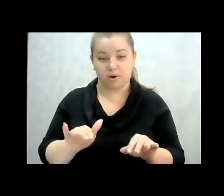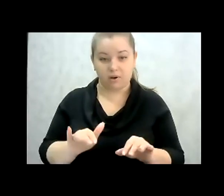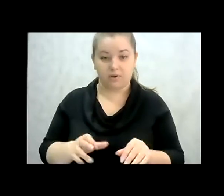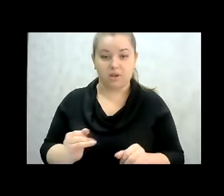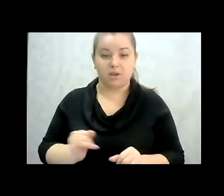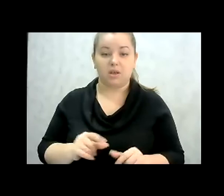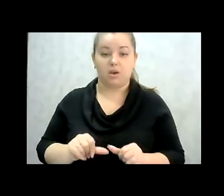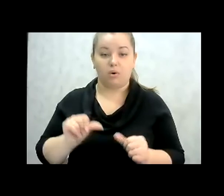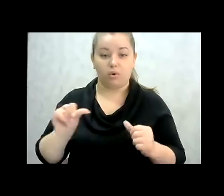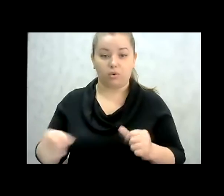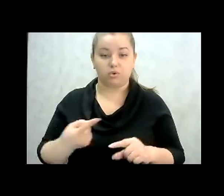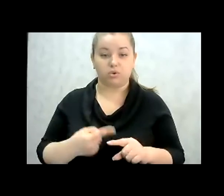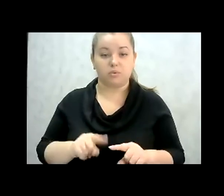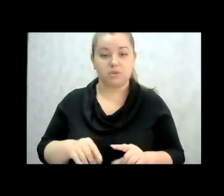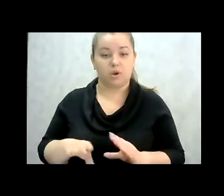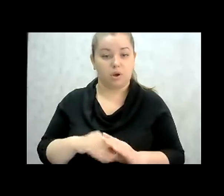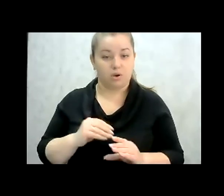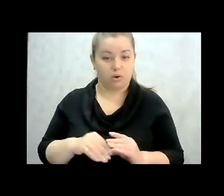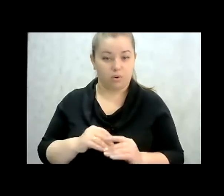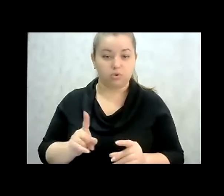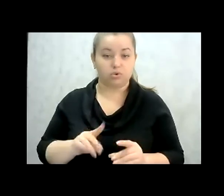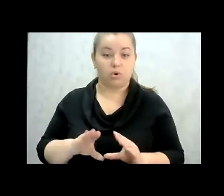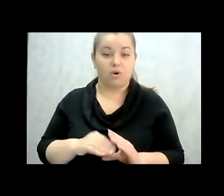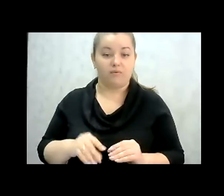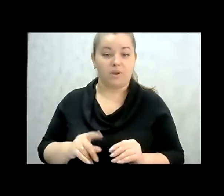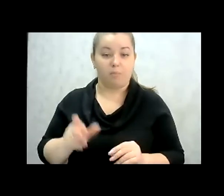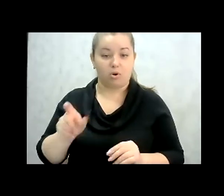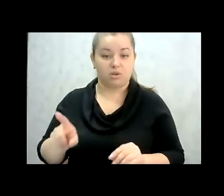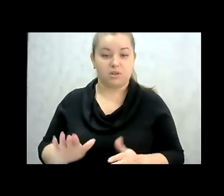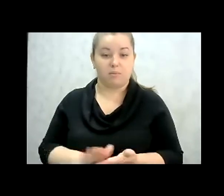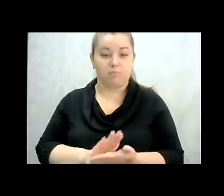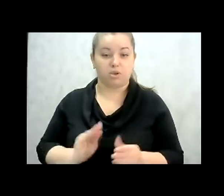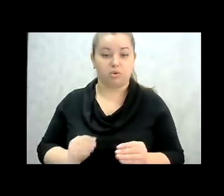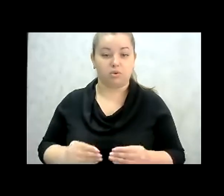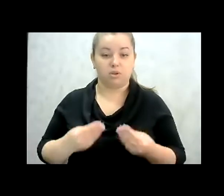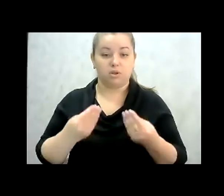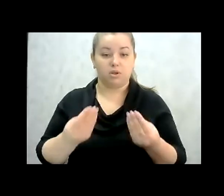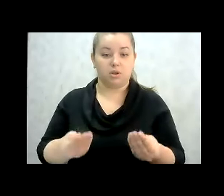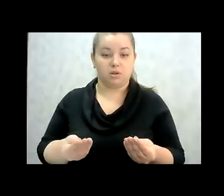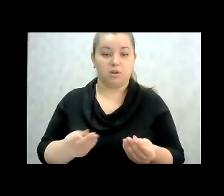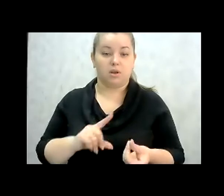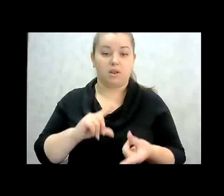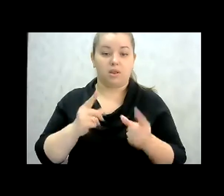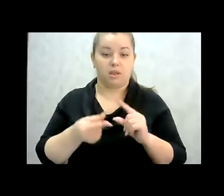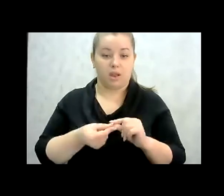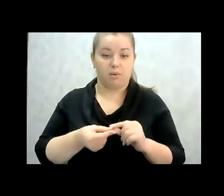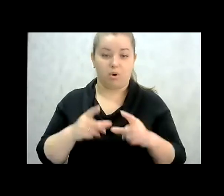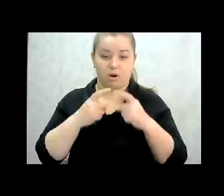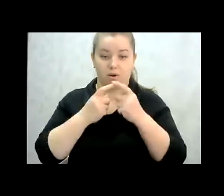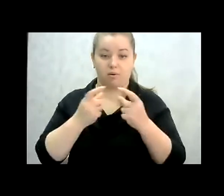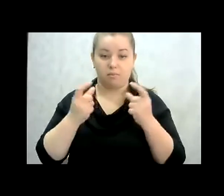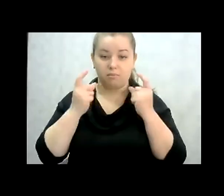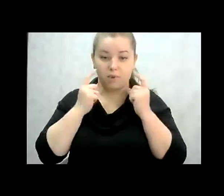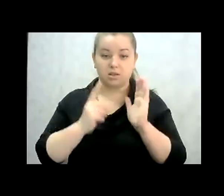or other consumer goods. A specific feature of this campaign was that